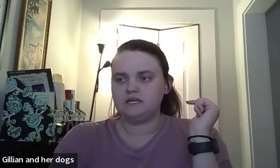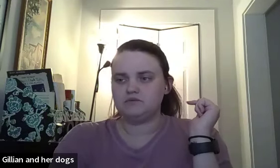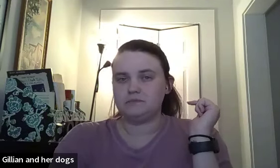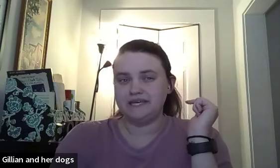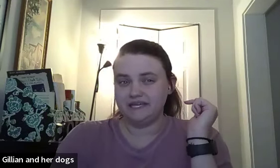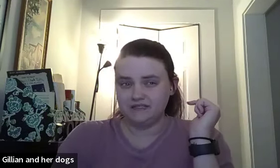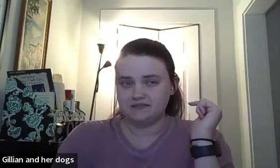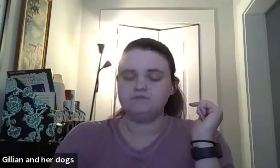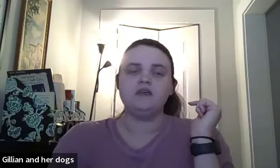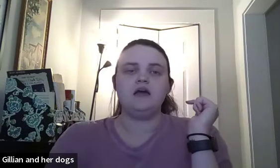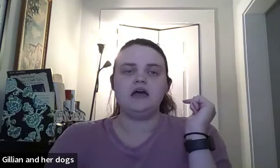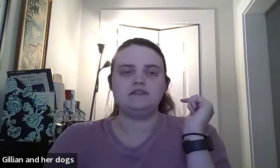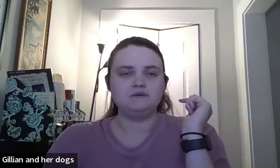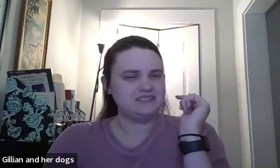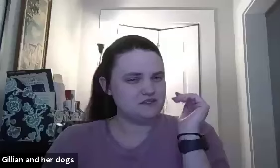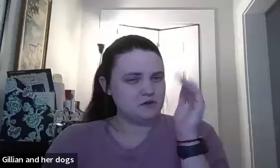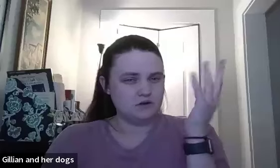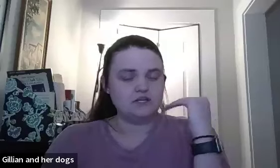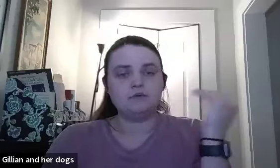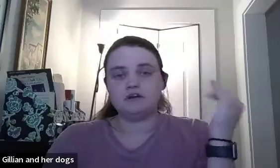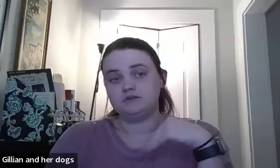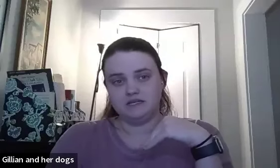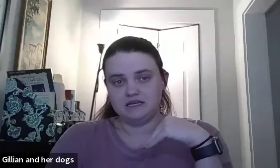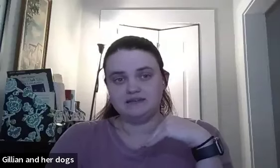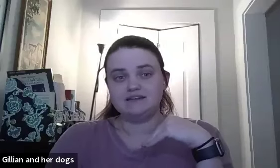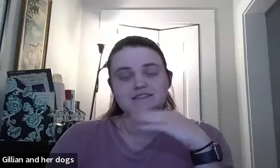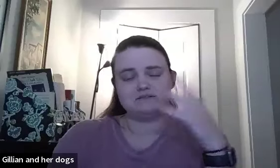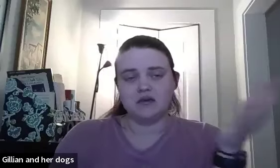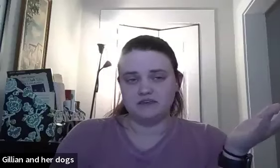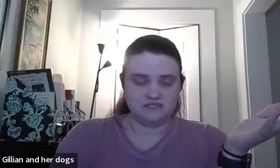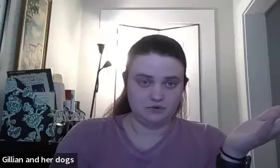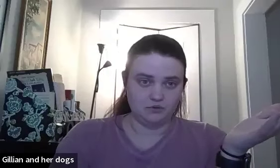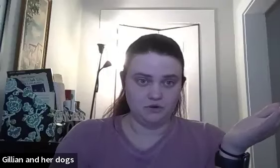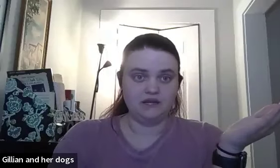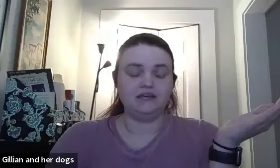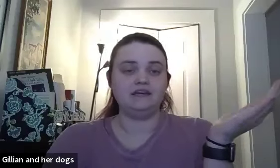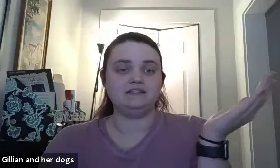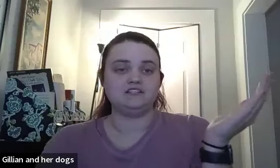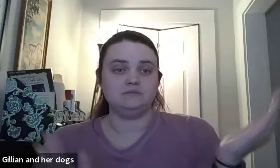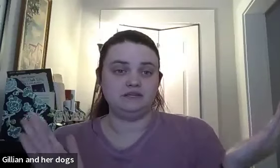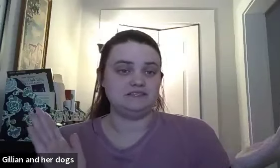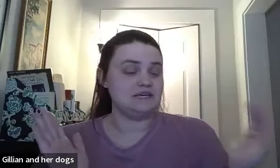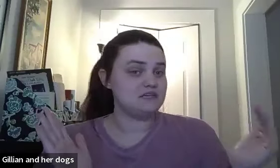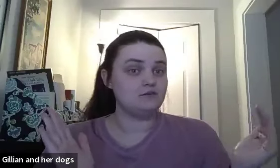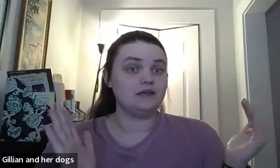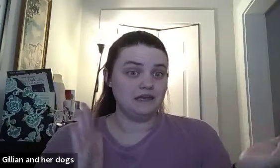be repeat. And I think we did this one earlier, but we're going to do it again because I think it's an important one. And it's going to be the same sign for